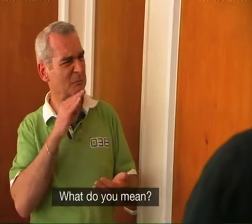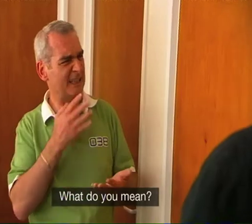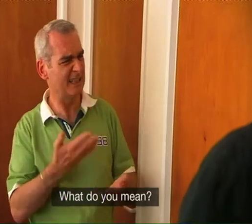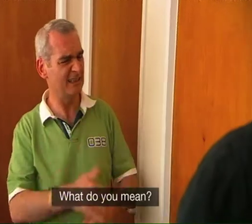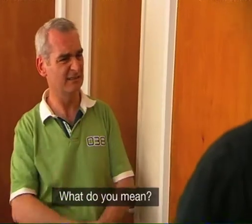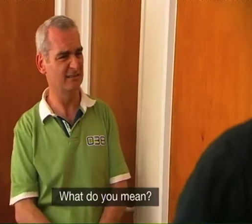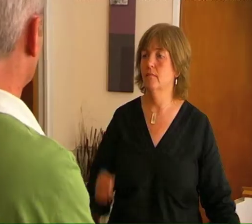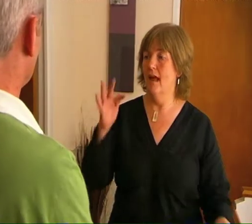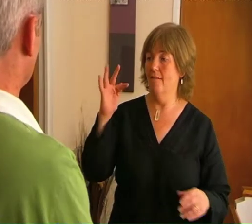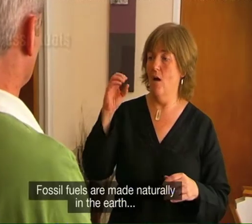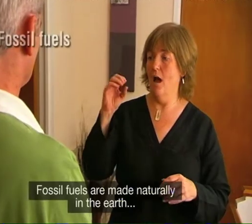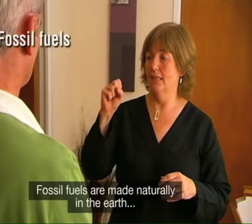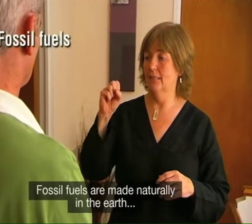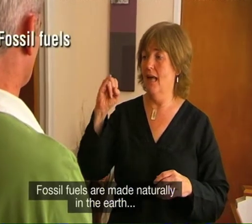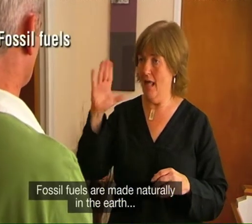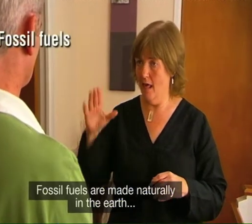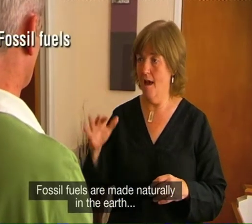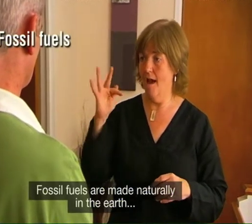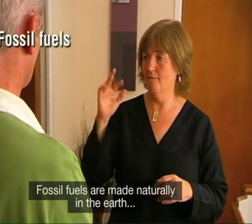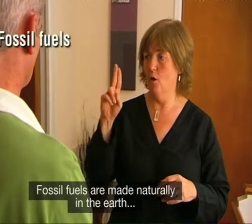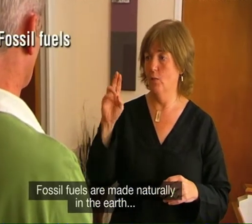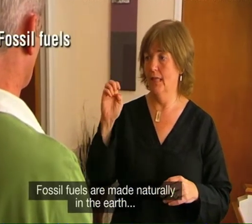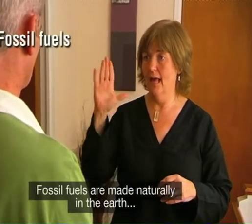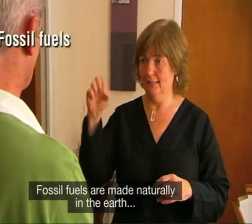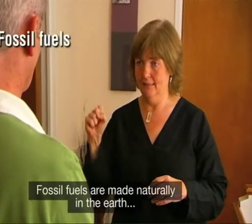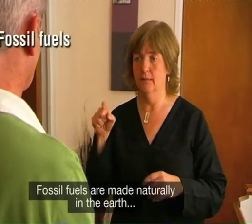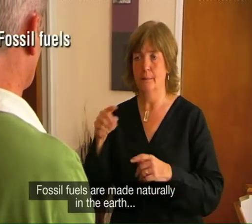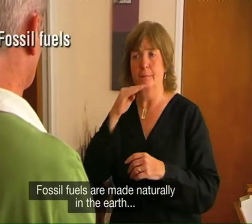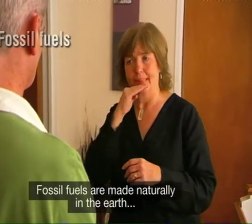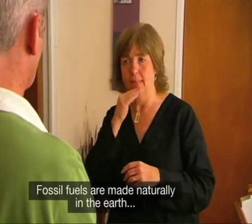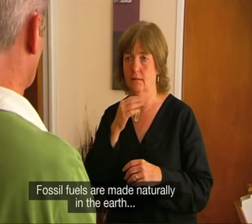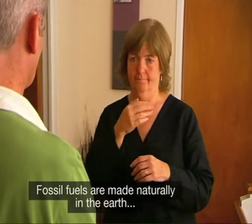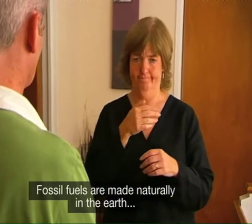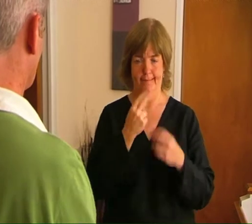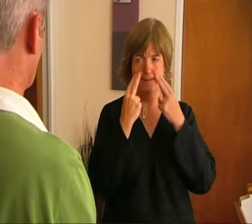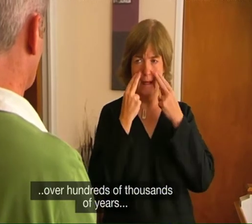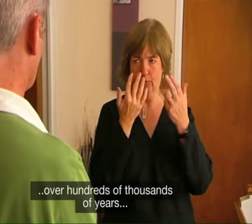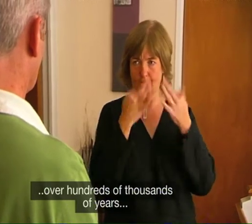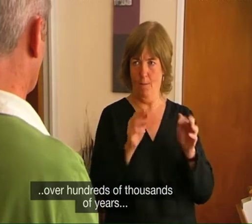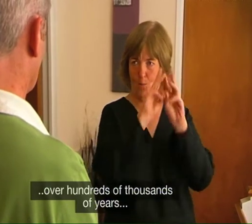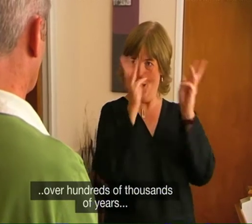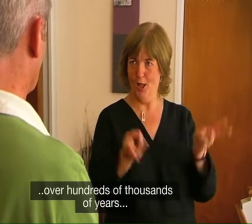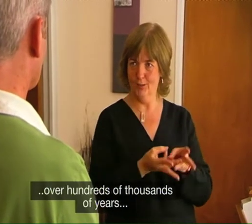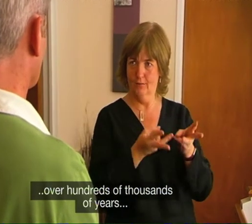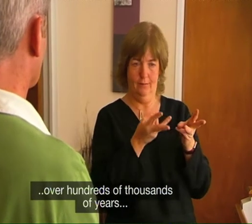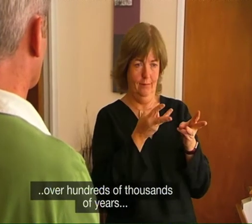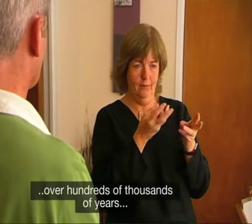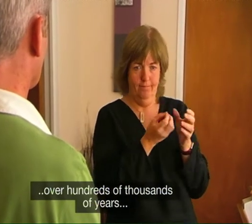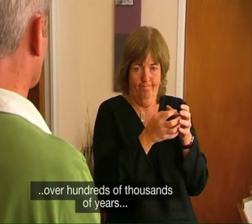What do you mean? Fossil fuels are made naturally in the earth over hundreds and thousands of